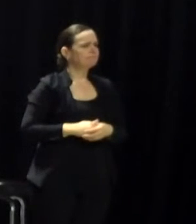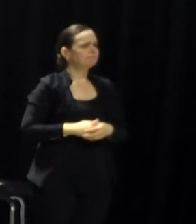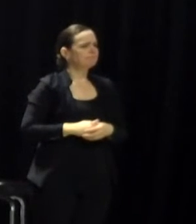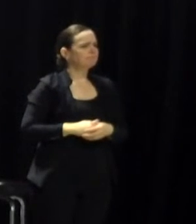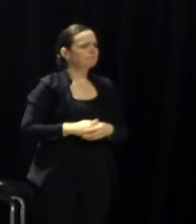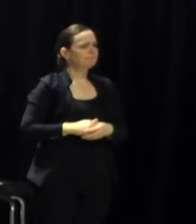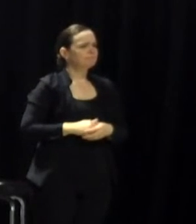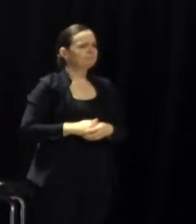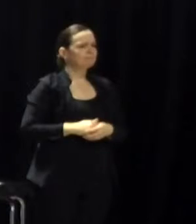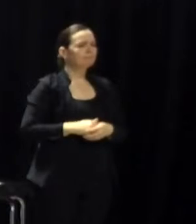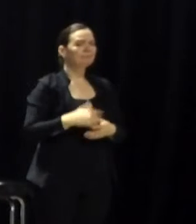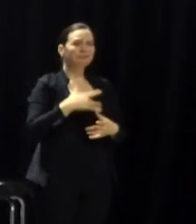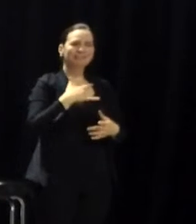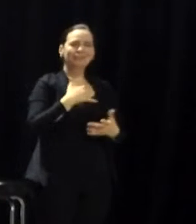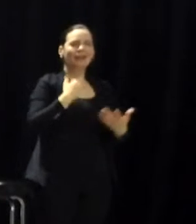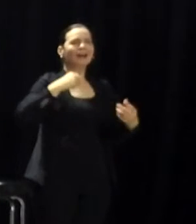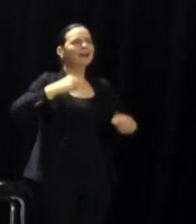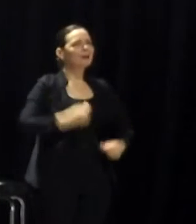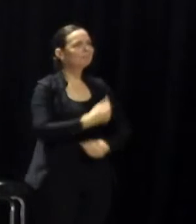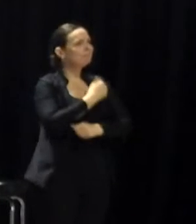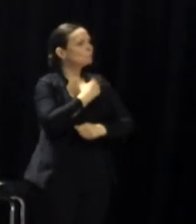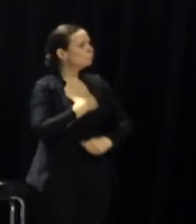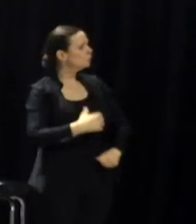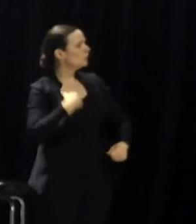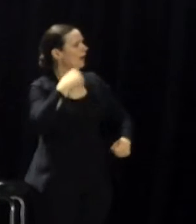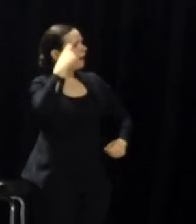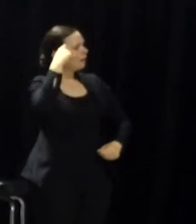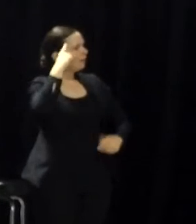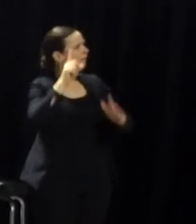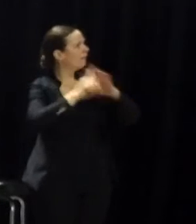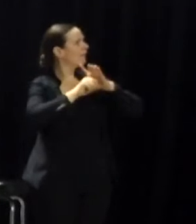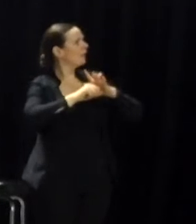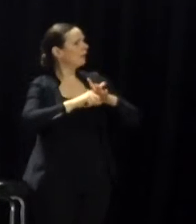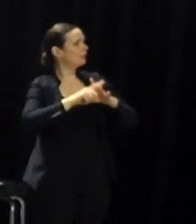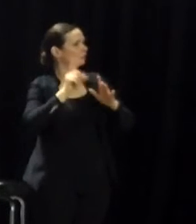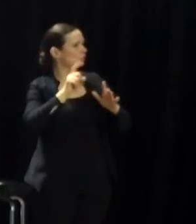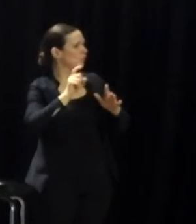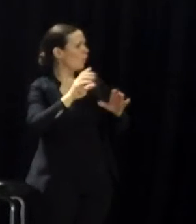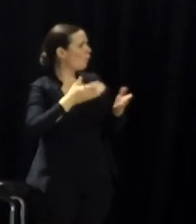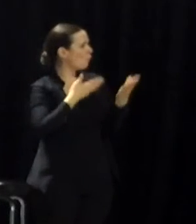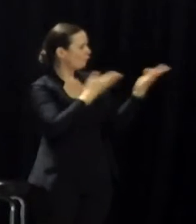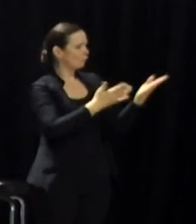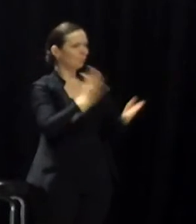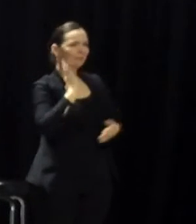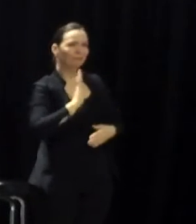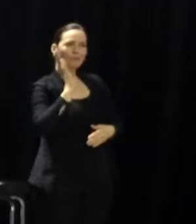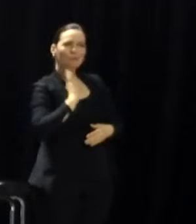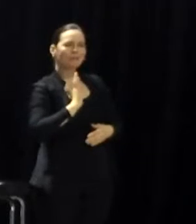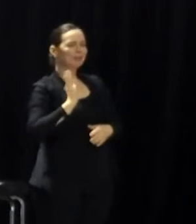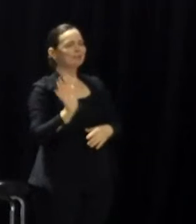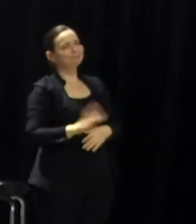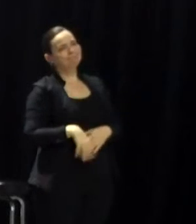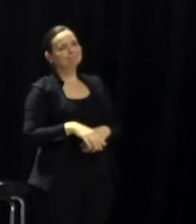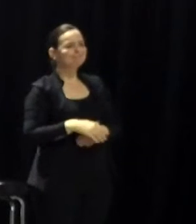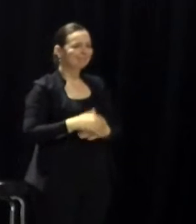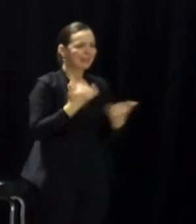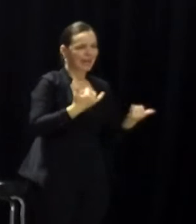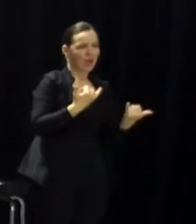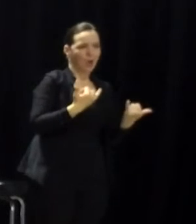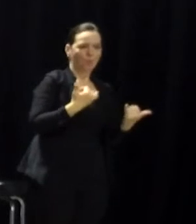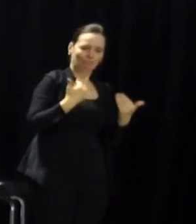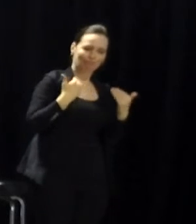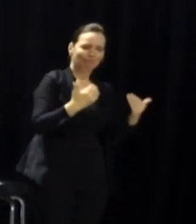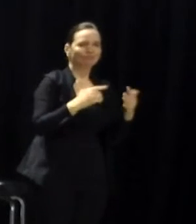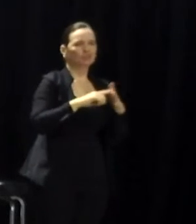shared services plan, but by default, we're going to be doing regional vaccinations, right? I'm not turning away somebody who lives in Madison County